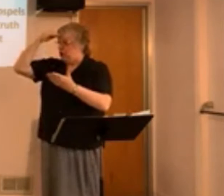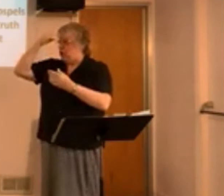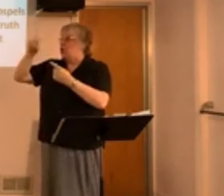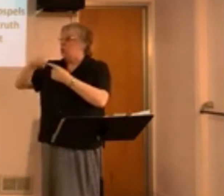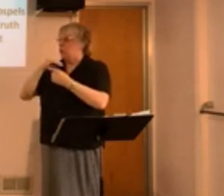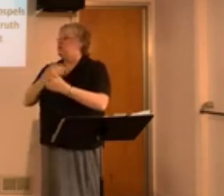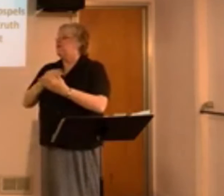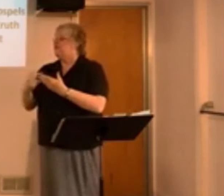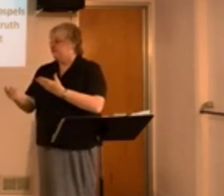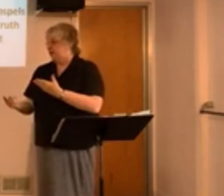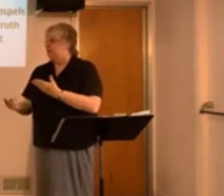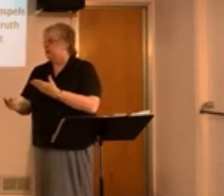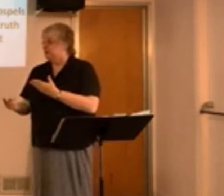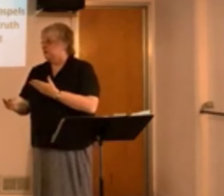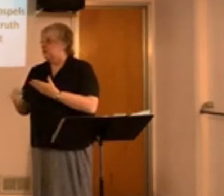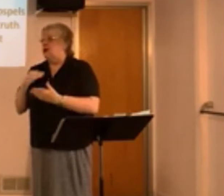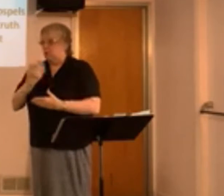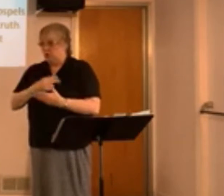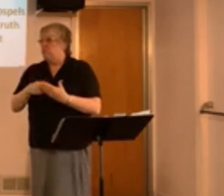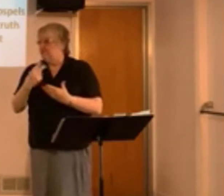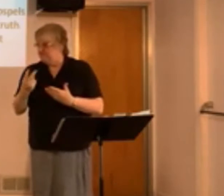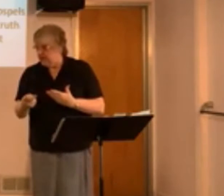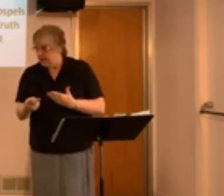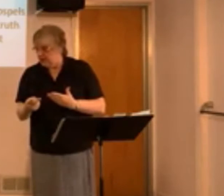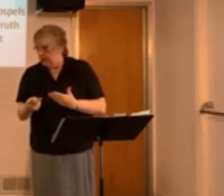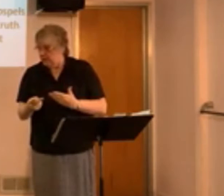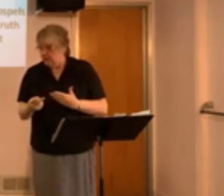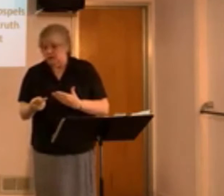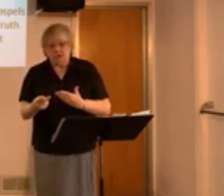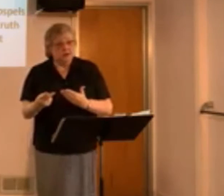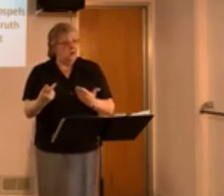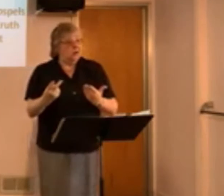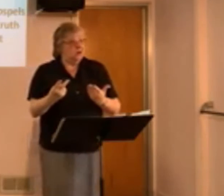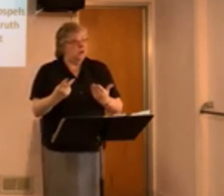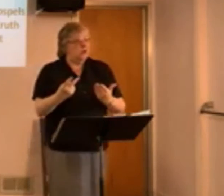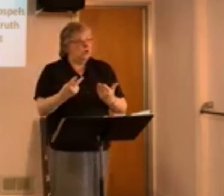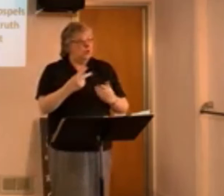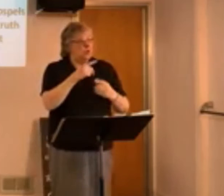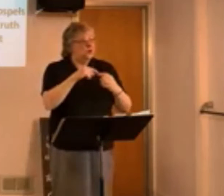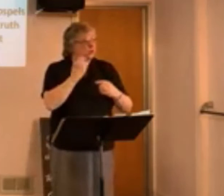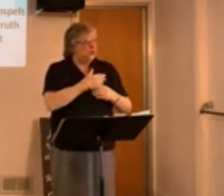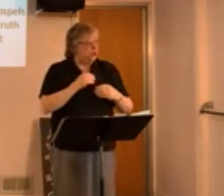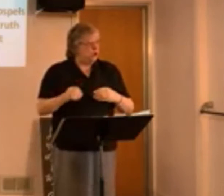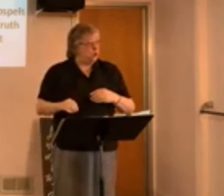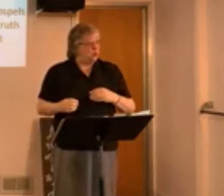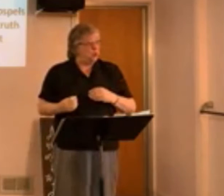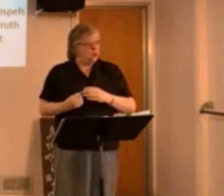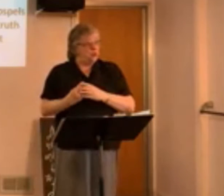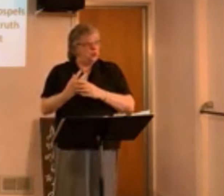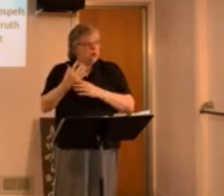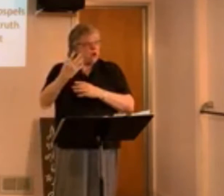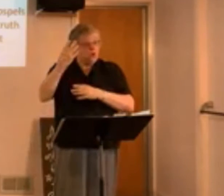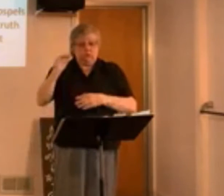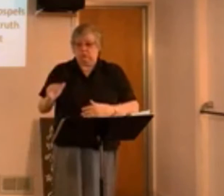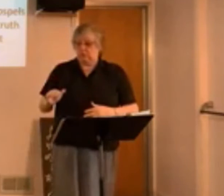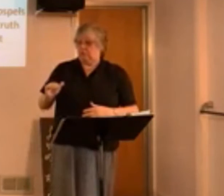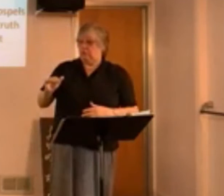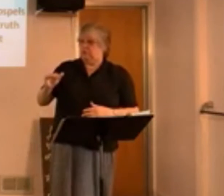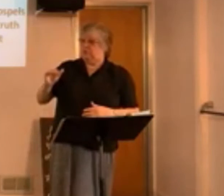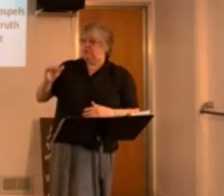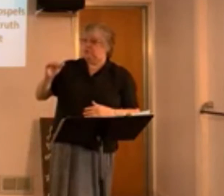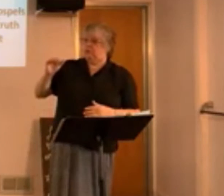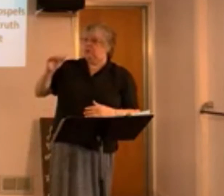mistakes. And so as we grow, who do we become like? Right? Jesus